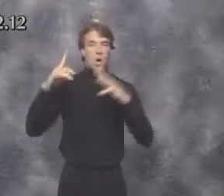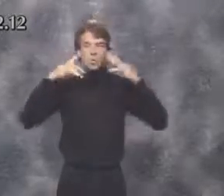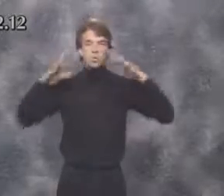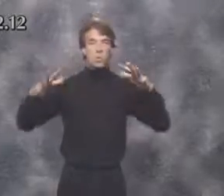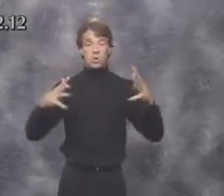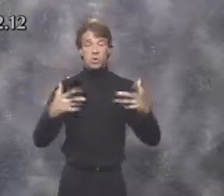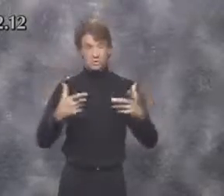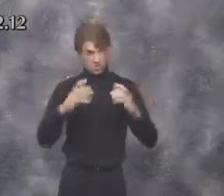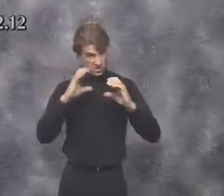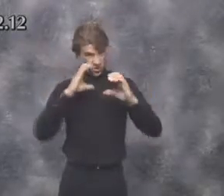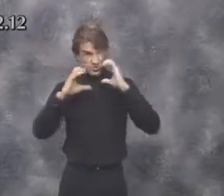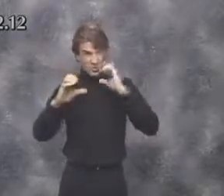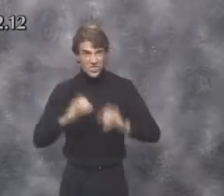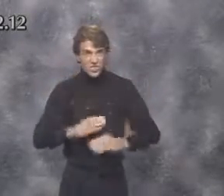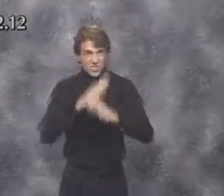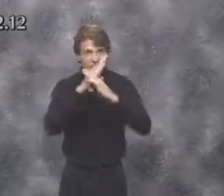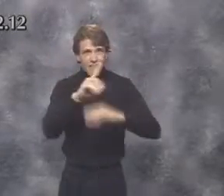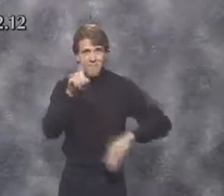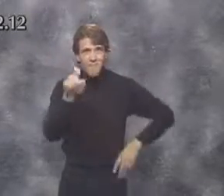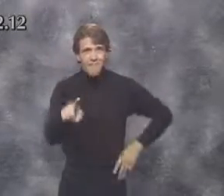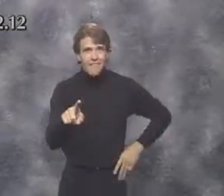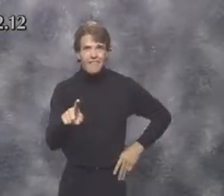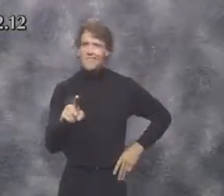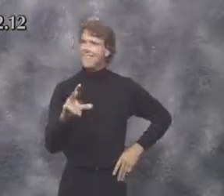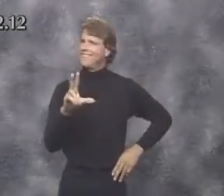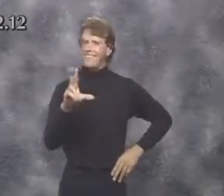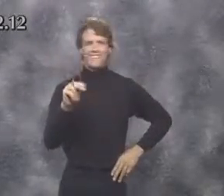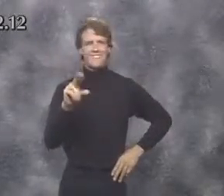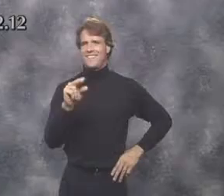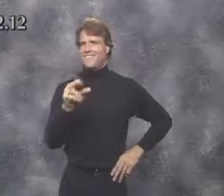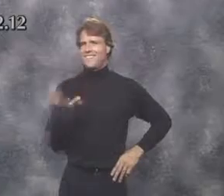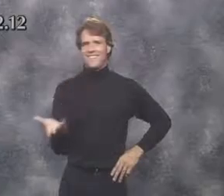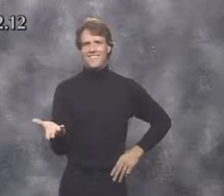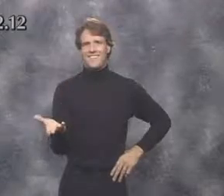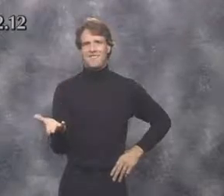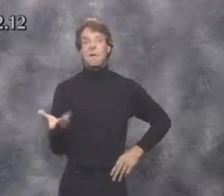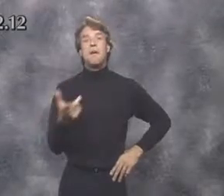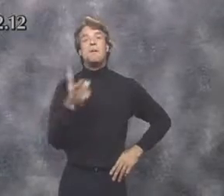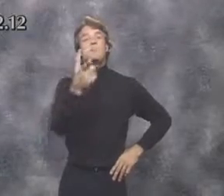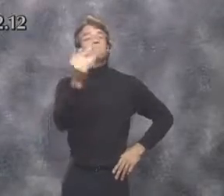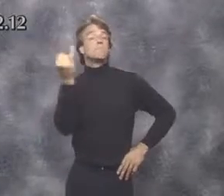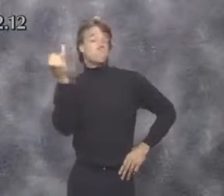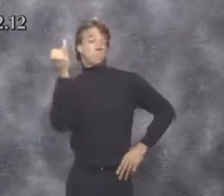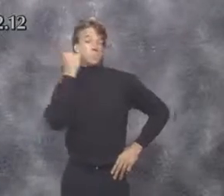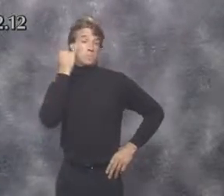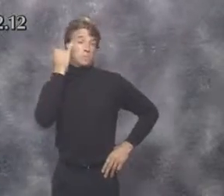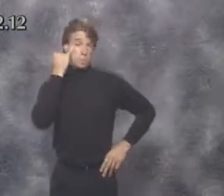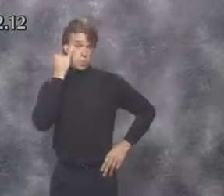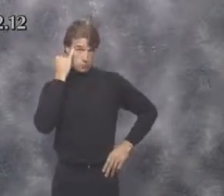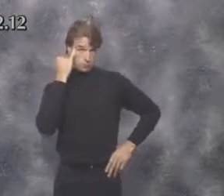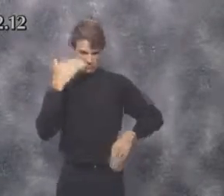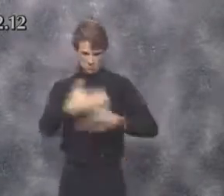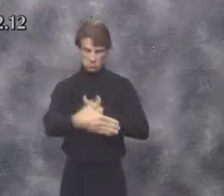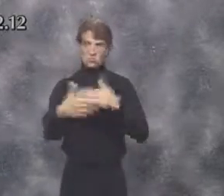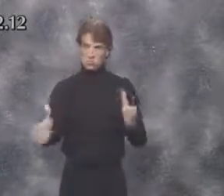expressions going. The room is quite noisy. Is that a communication barrier? No. And